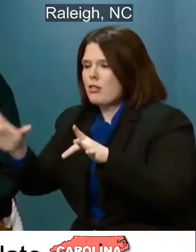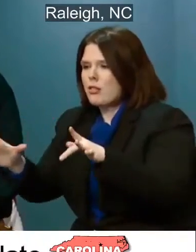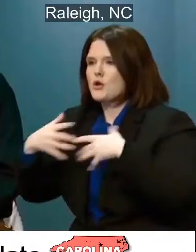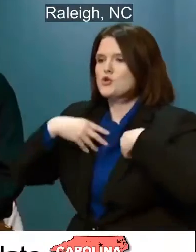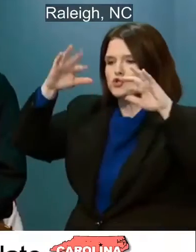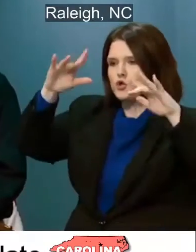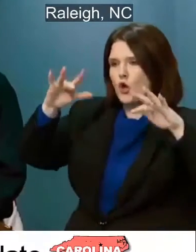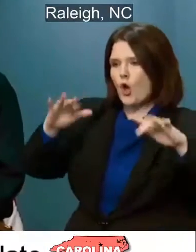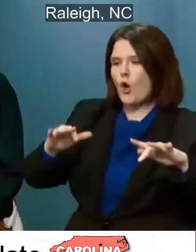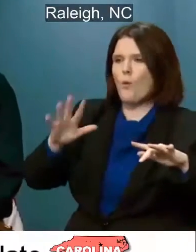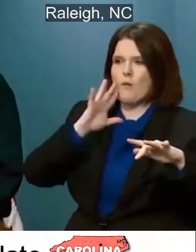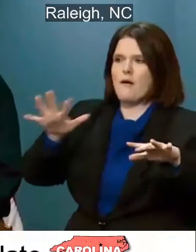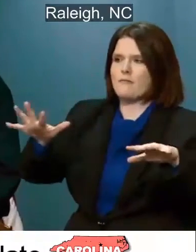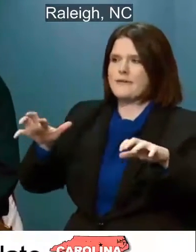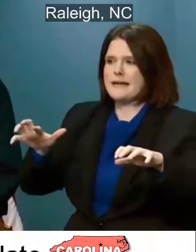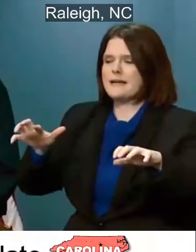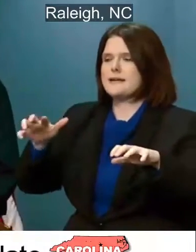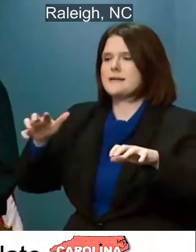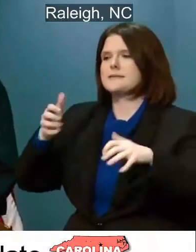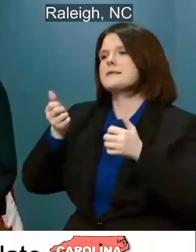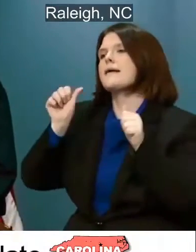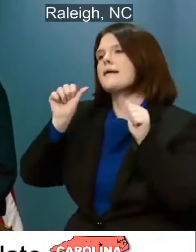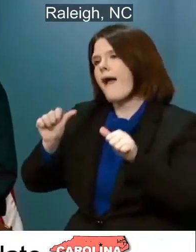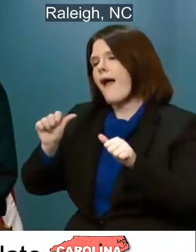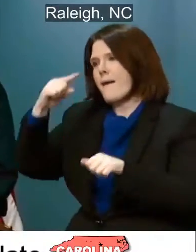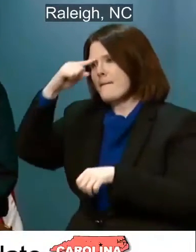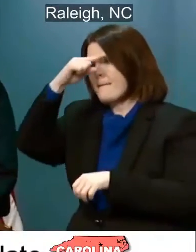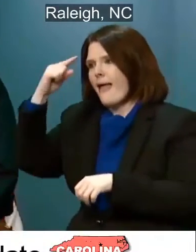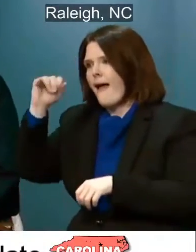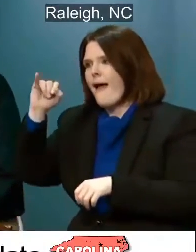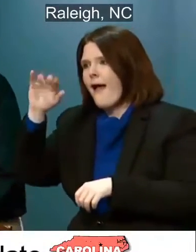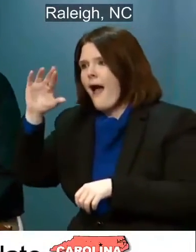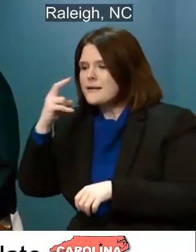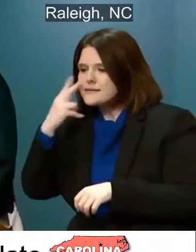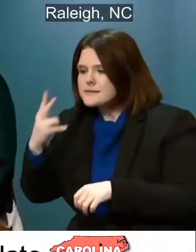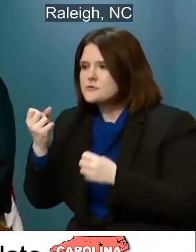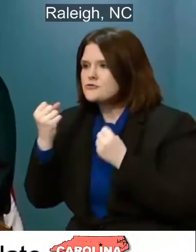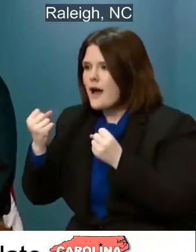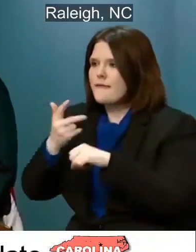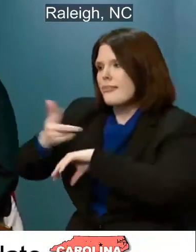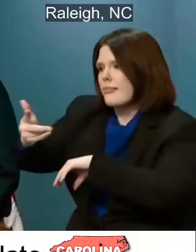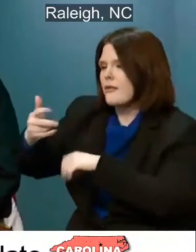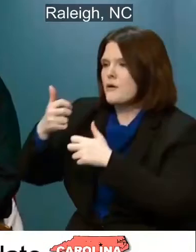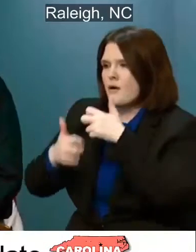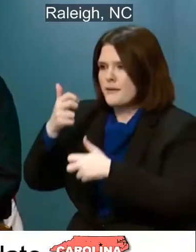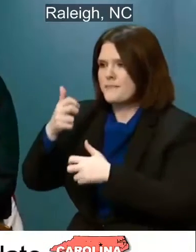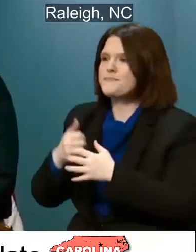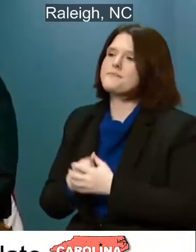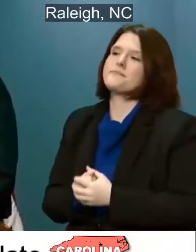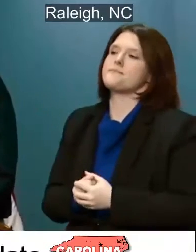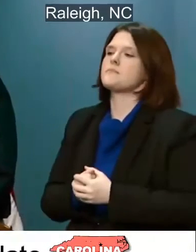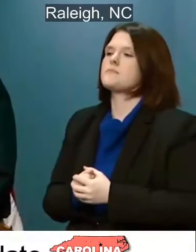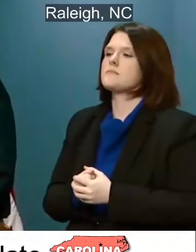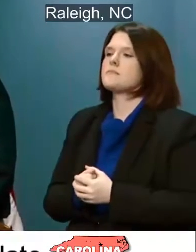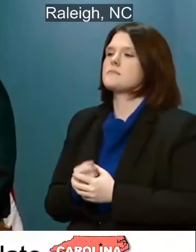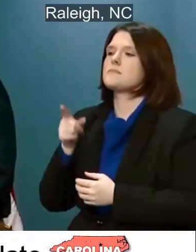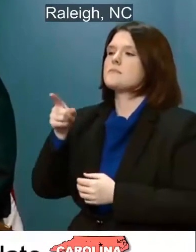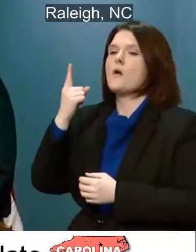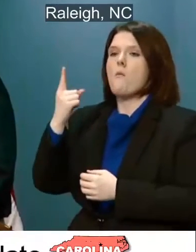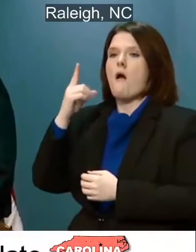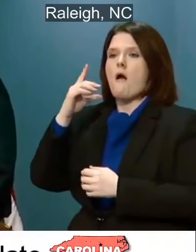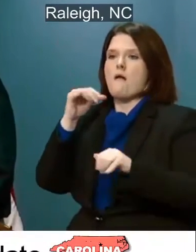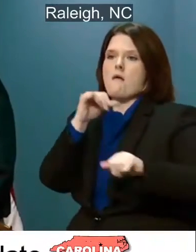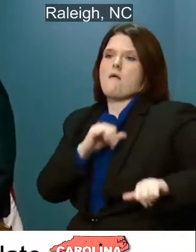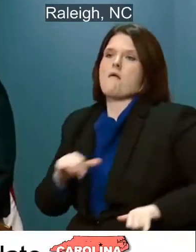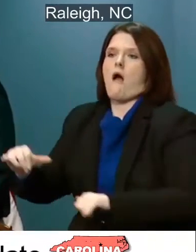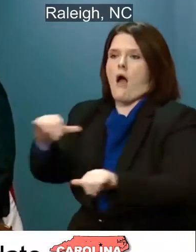cause significant problems, black ice and other hazards. Yes, sir. One common denominator with some